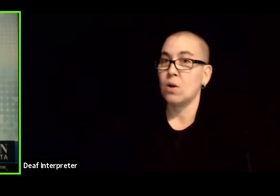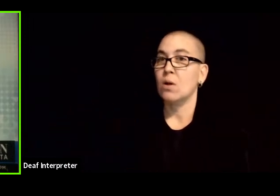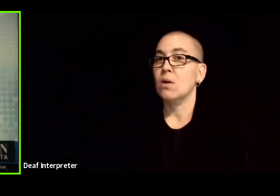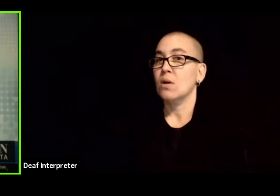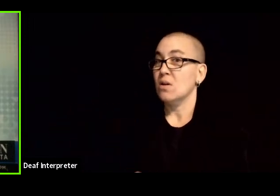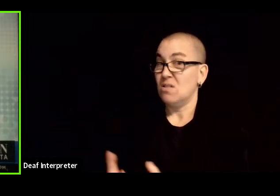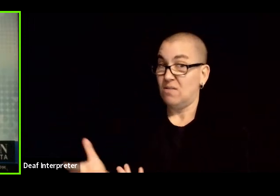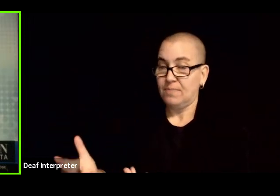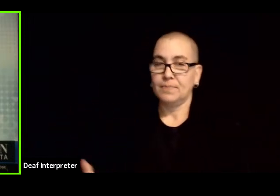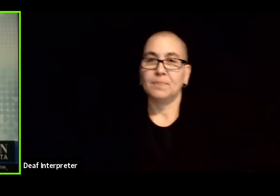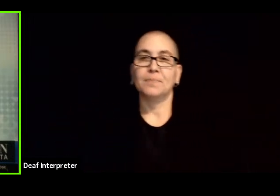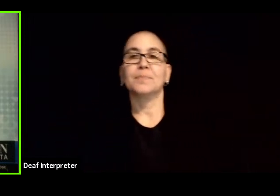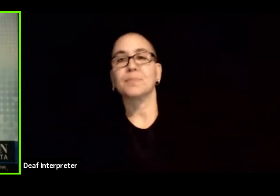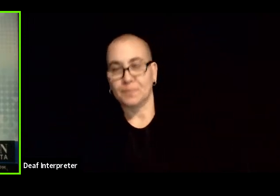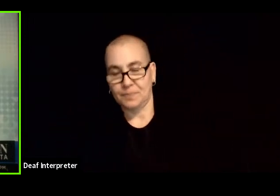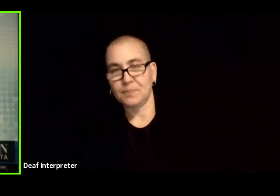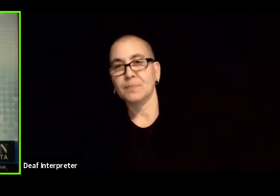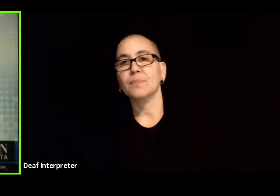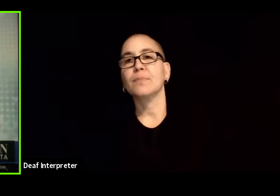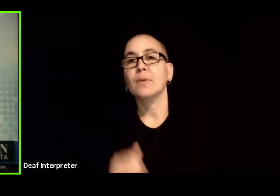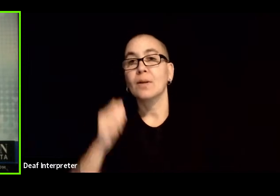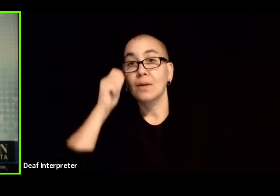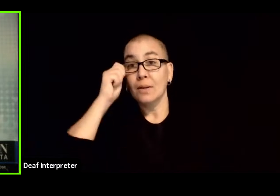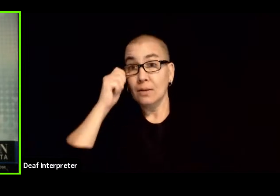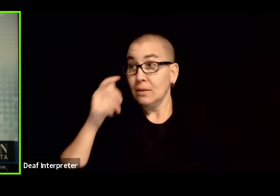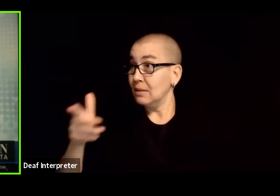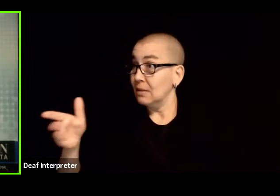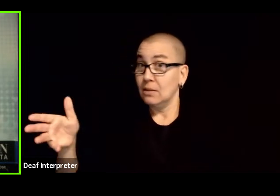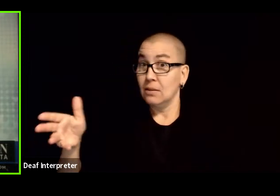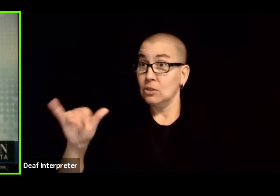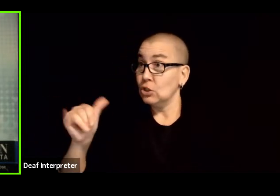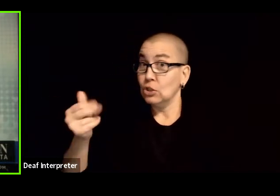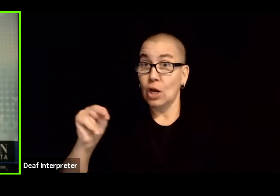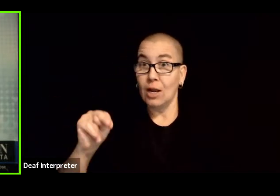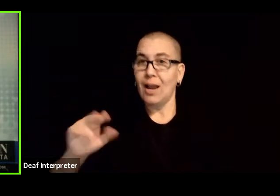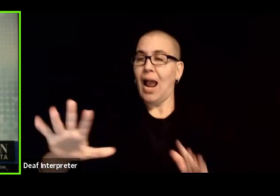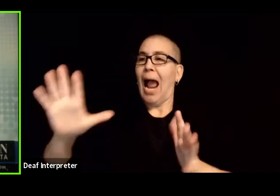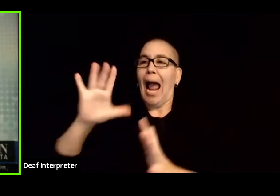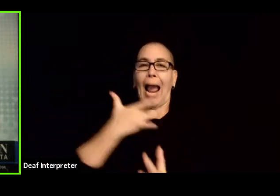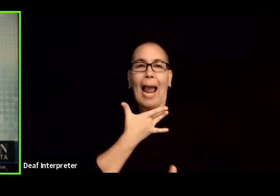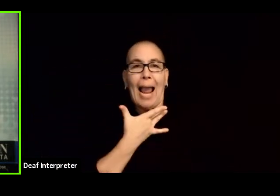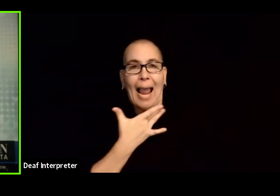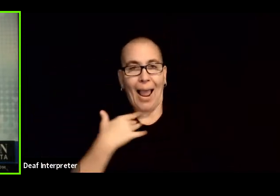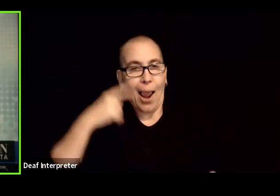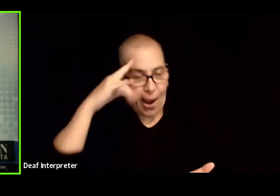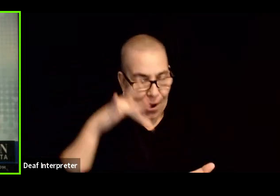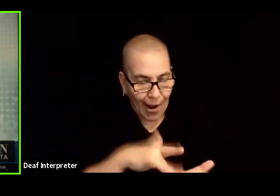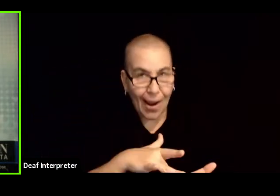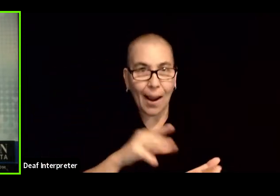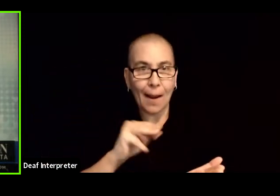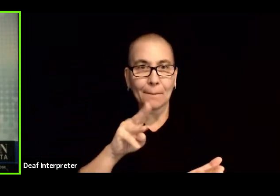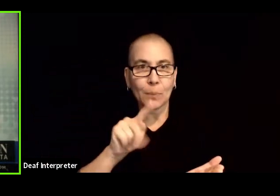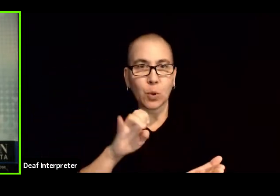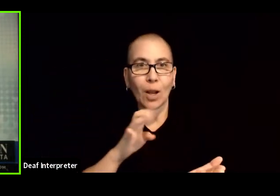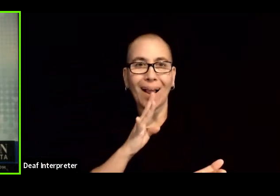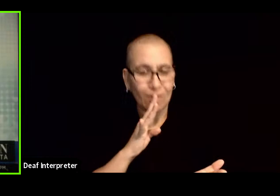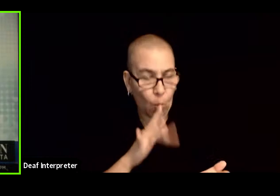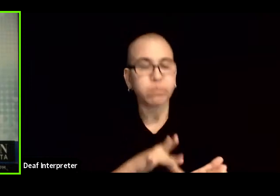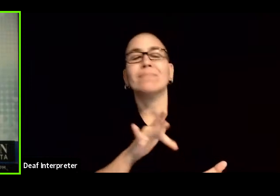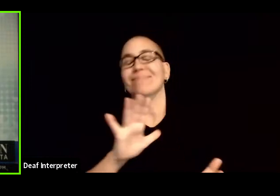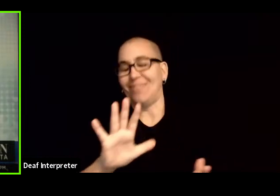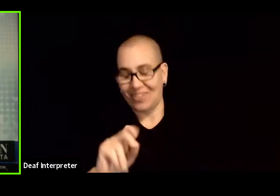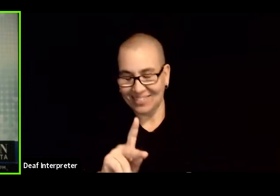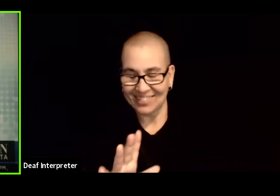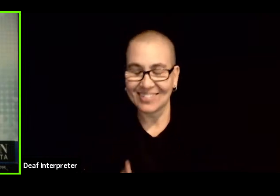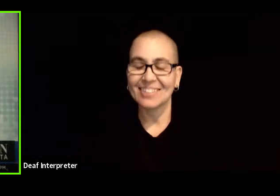Jan, might you be on mute? Oh, I was. Thank you, Chris. I'm sorry. When the phone goes dark, I forget whether I'm muted or